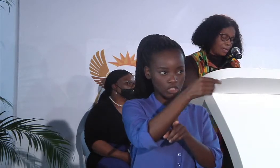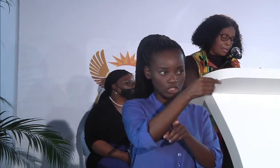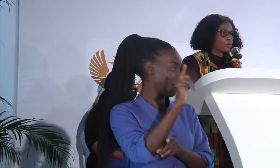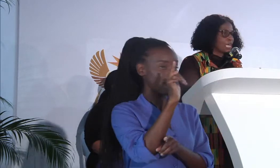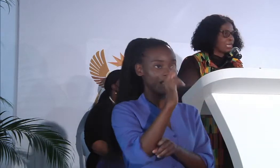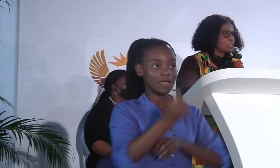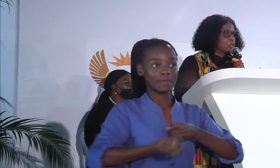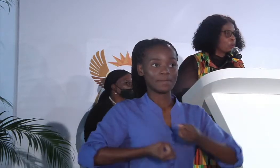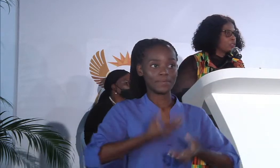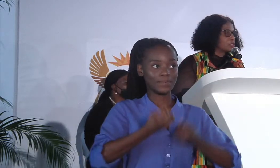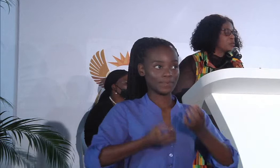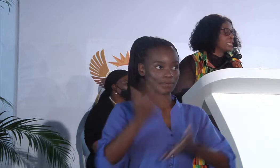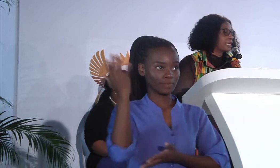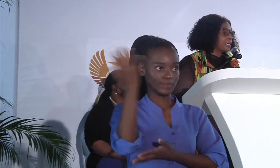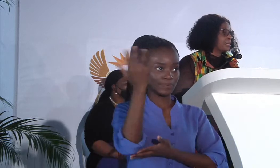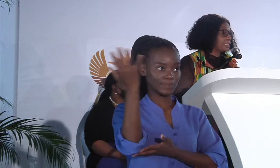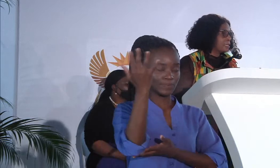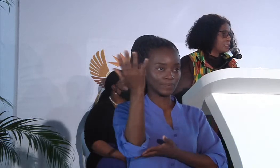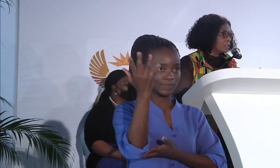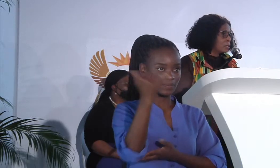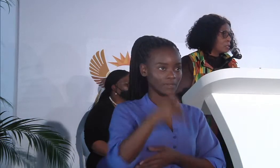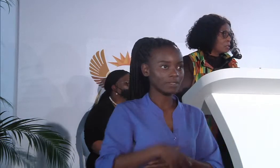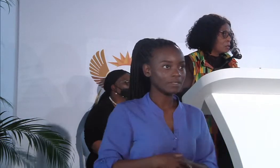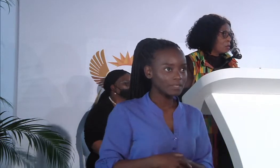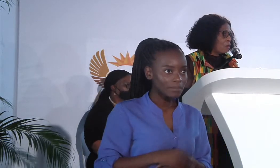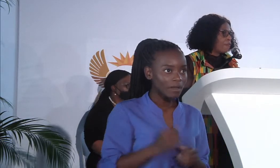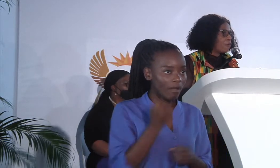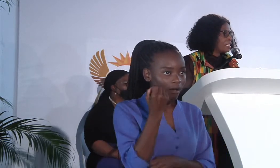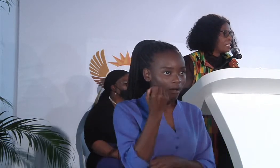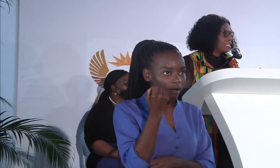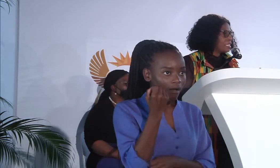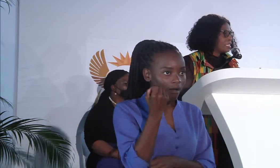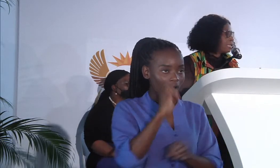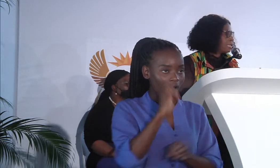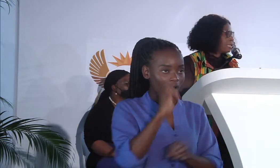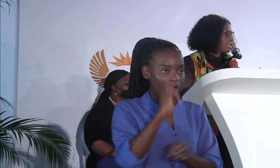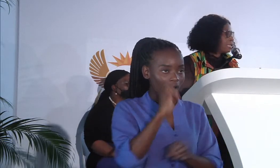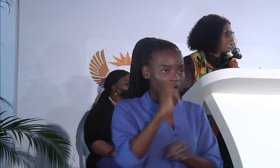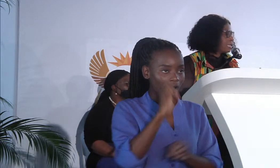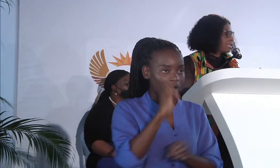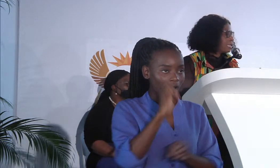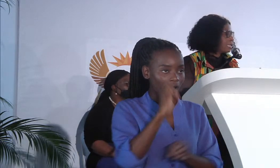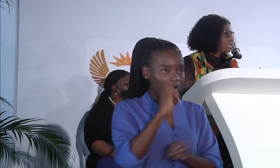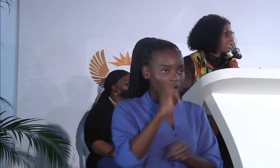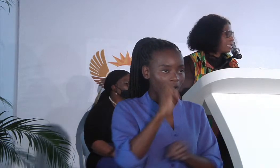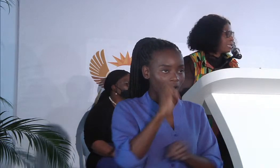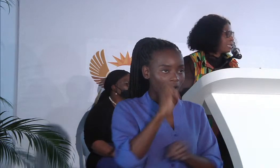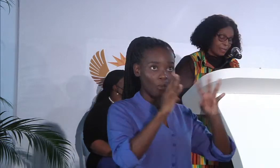has brought us closer to the reality of what is happening outside.